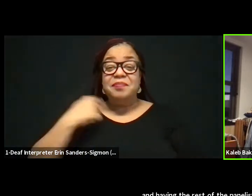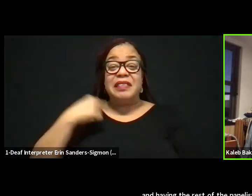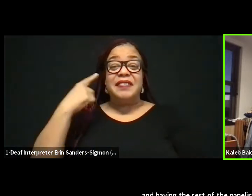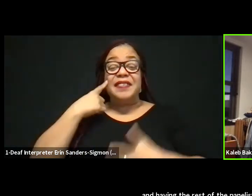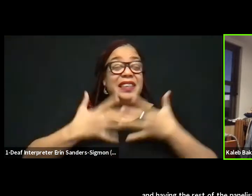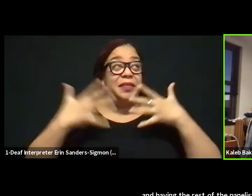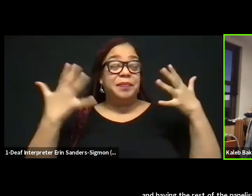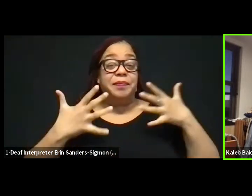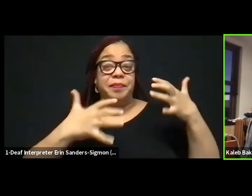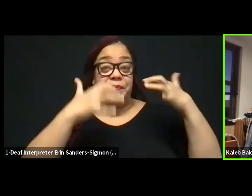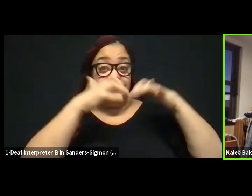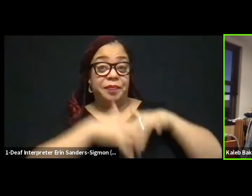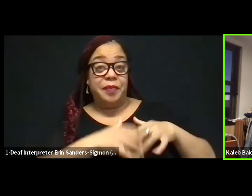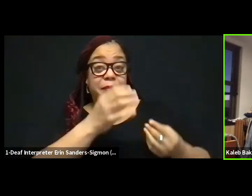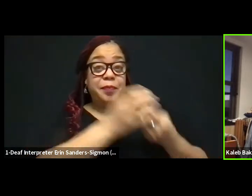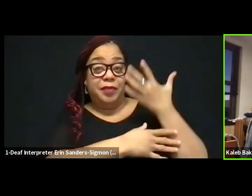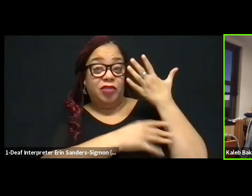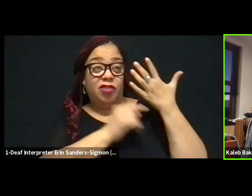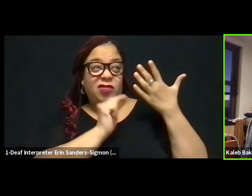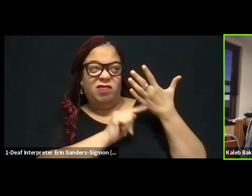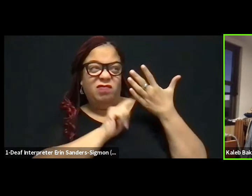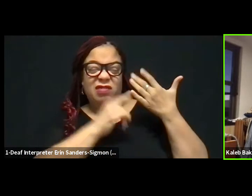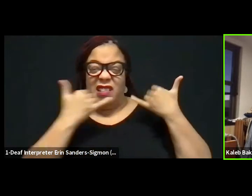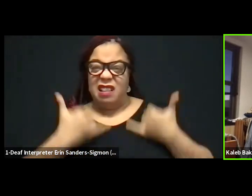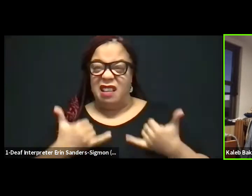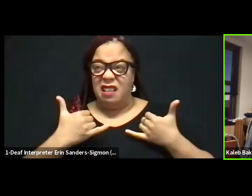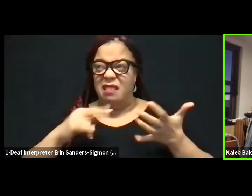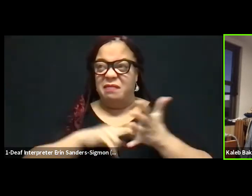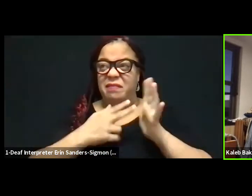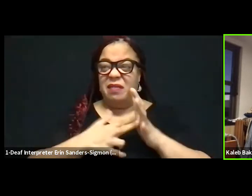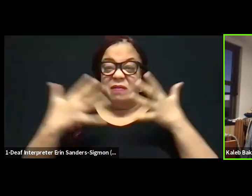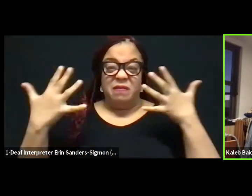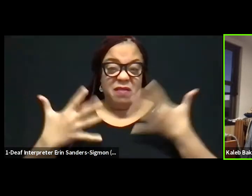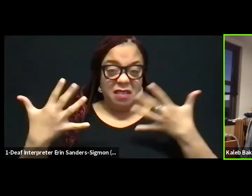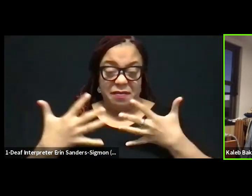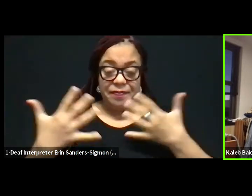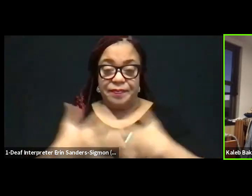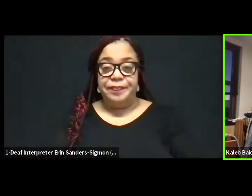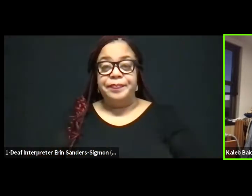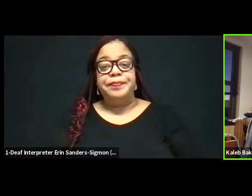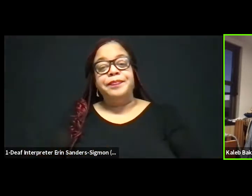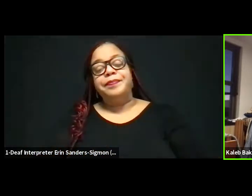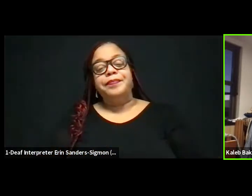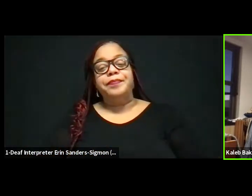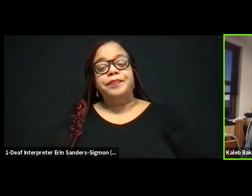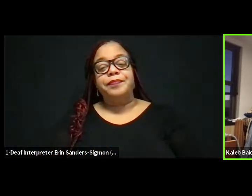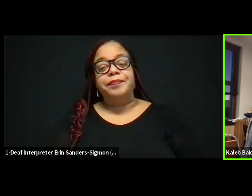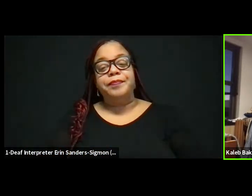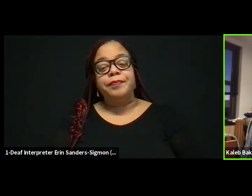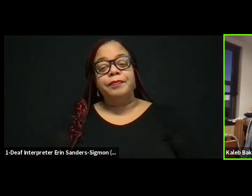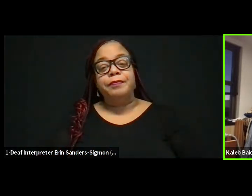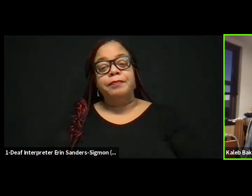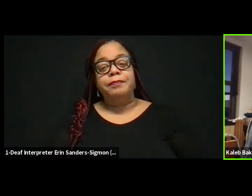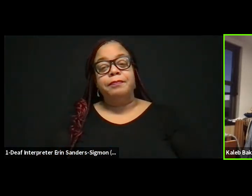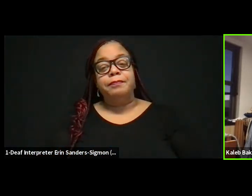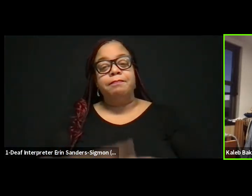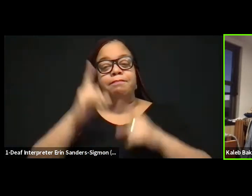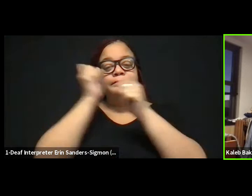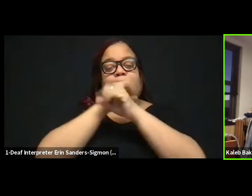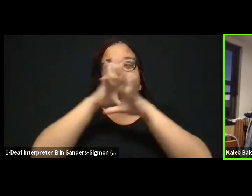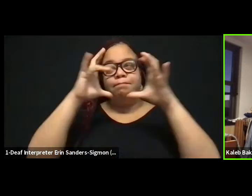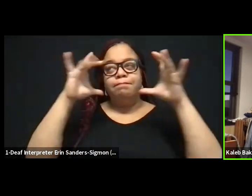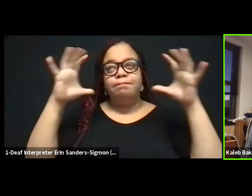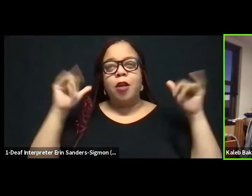dreaming of worlds not yet born or formed. I think abolition is